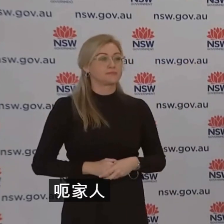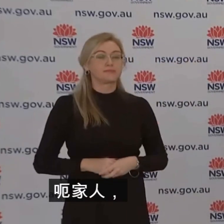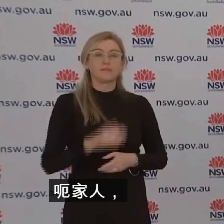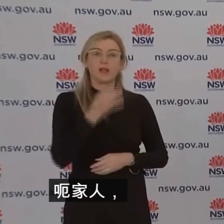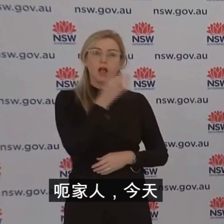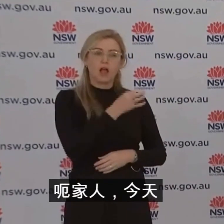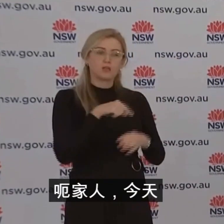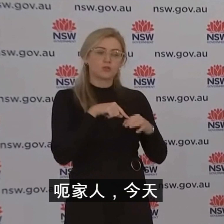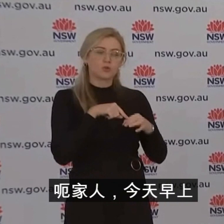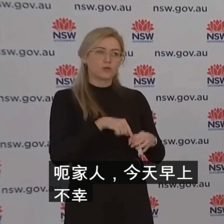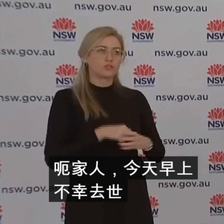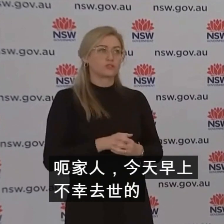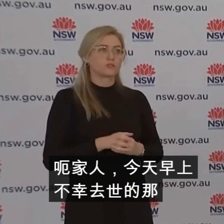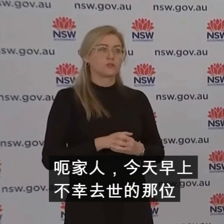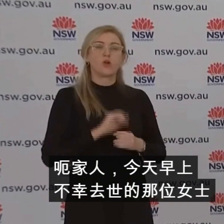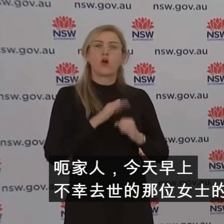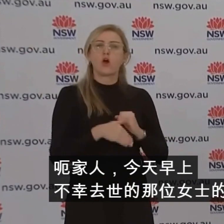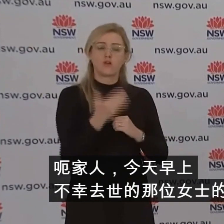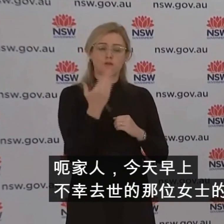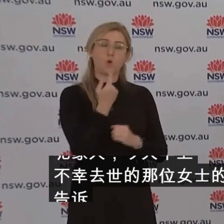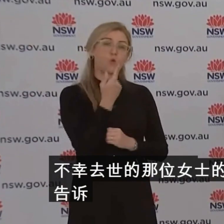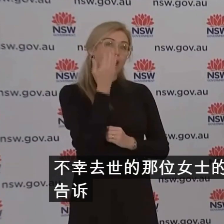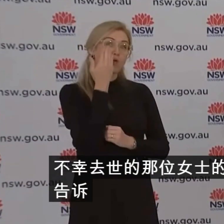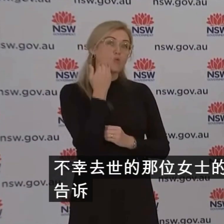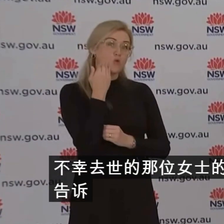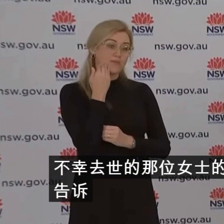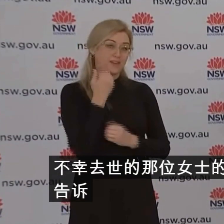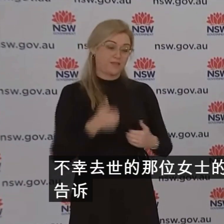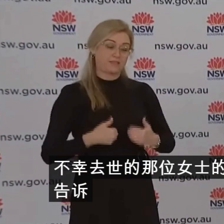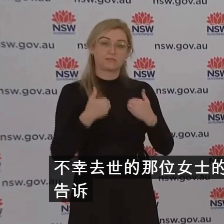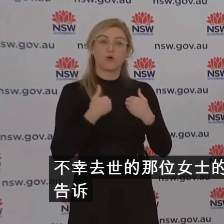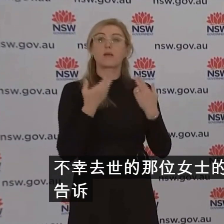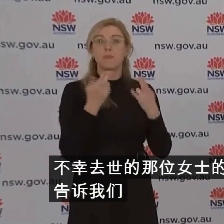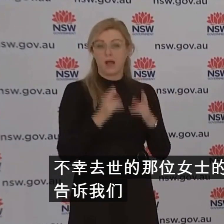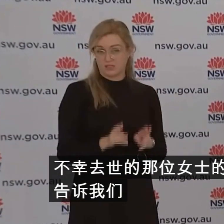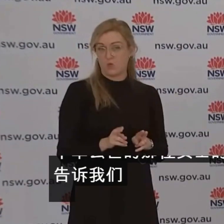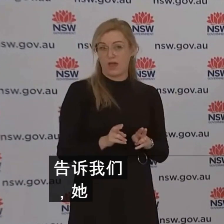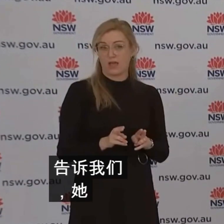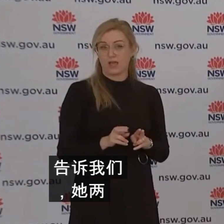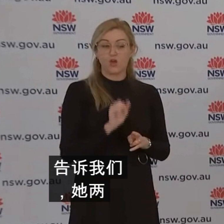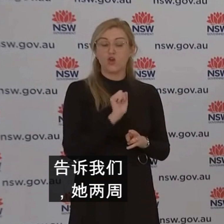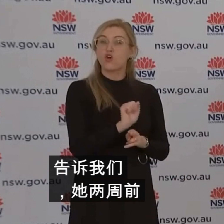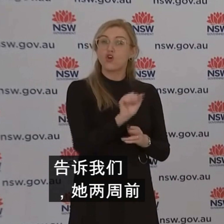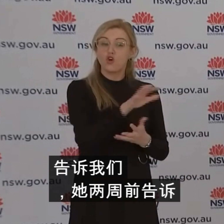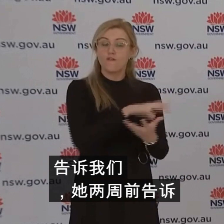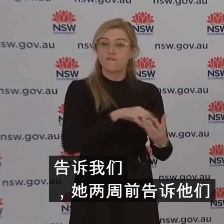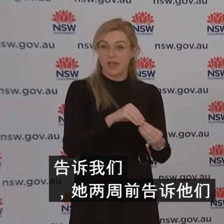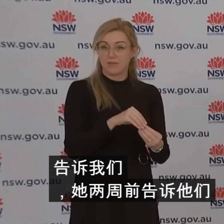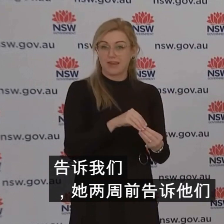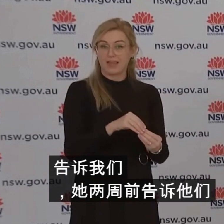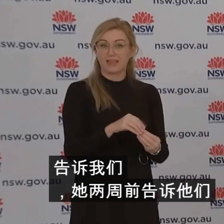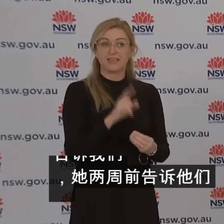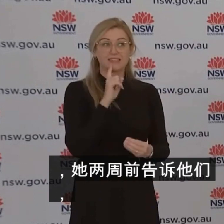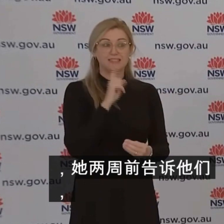family members, a family member of the lady who's unfortunately passed away this morning has told us that she told them 2 weeks